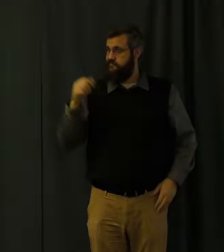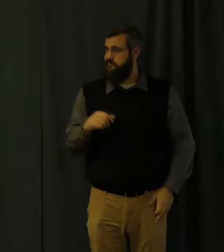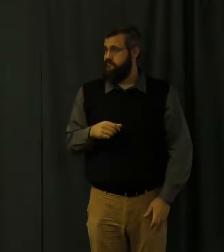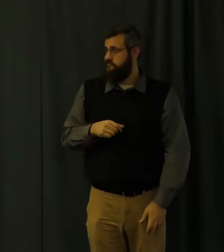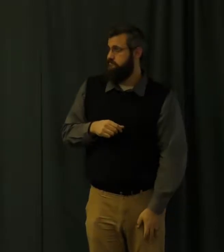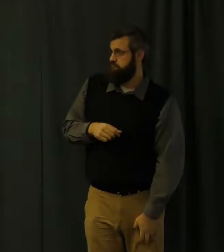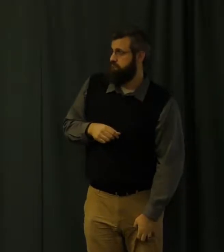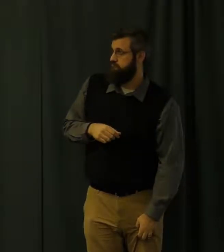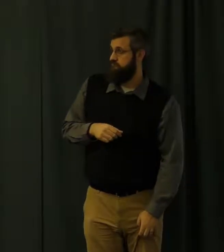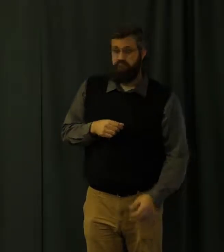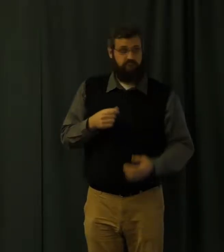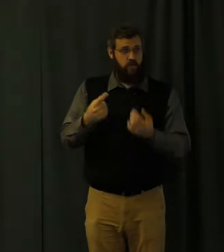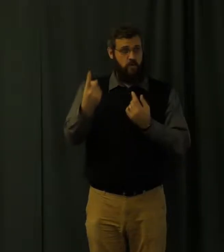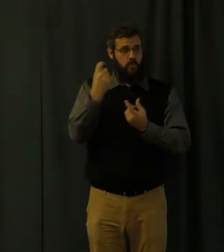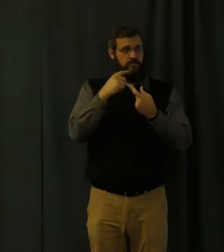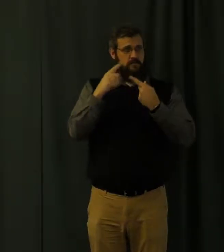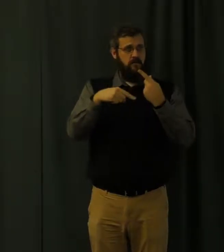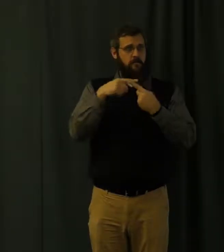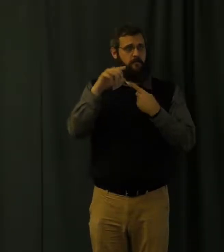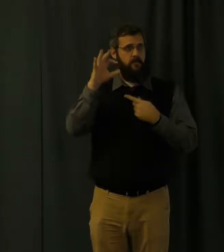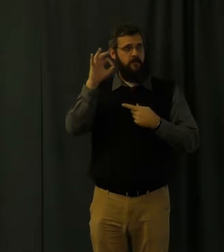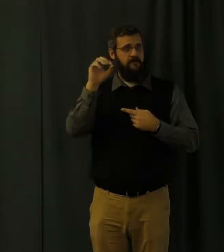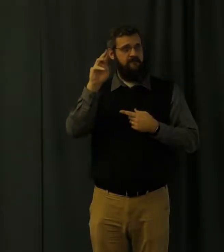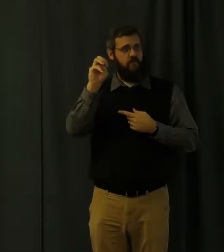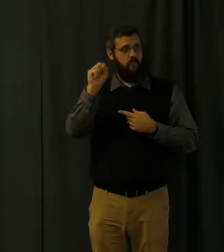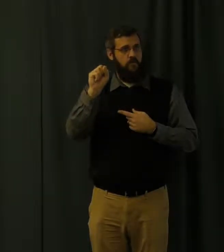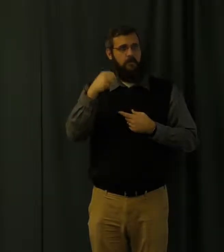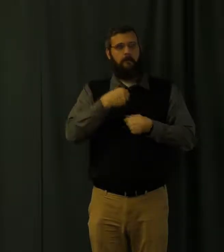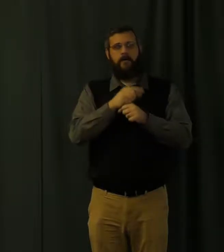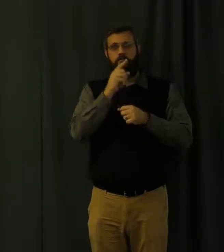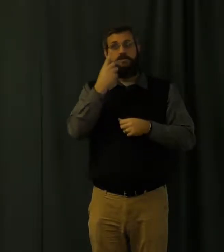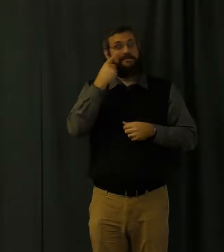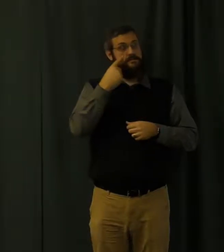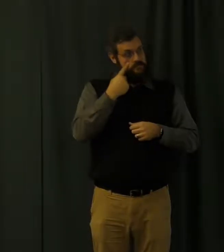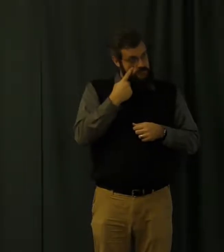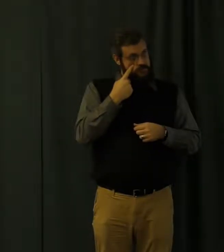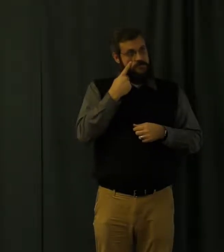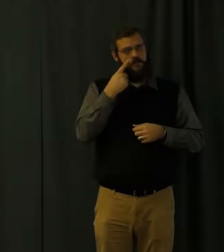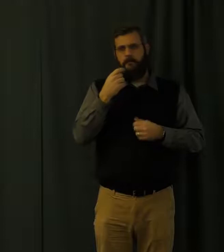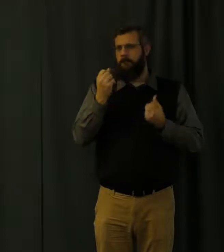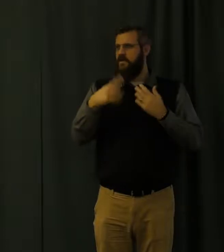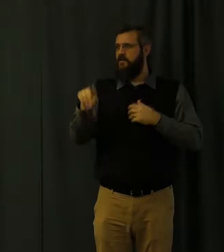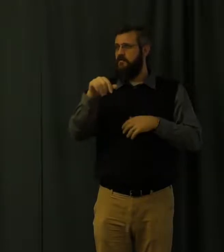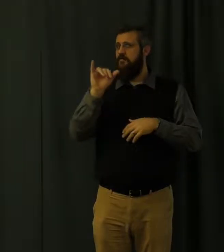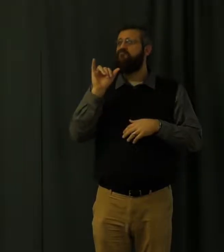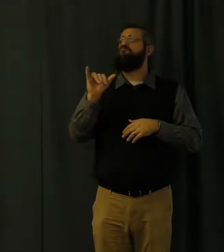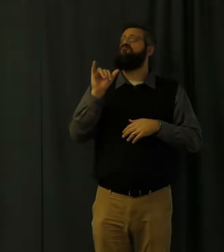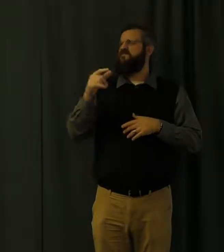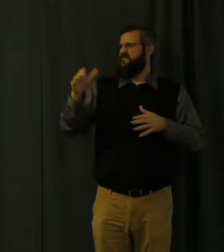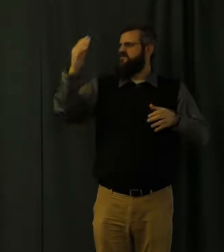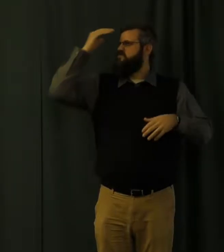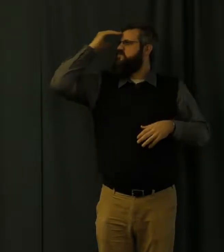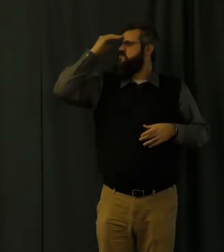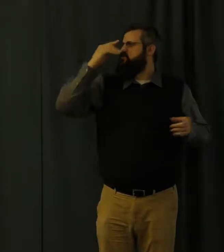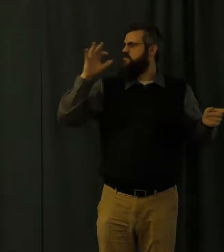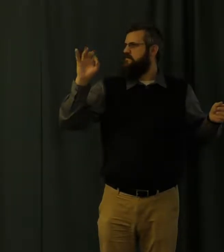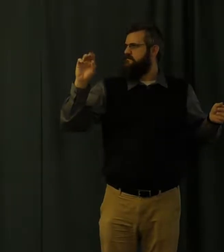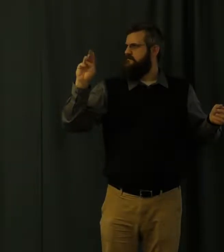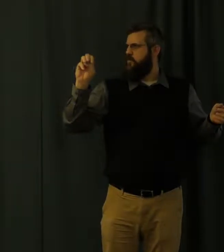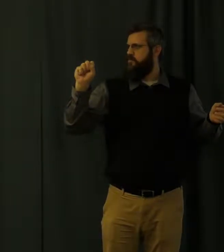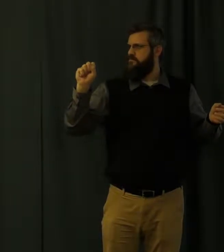County. Questions about forms. I just want to make sure that you've seen it. I've seen a lot of head nodding, so I think you guys are probably familiar with it.